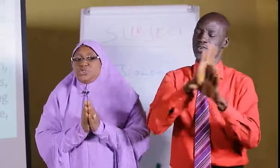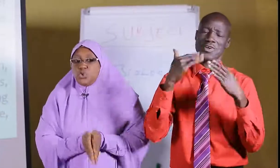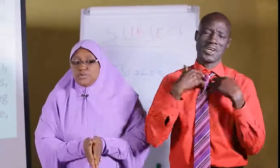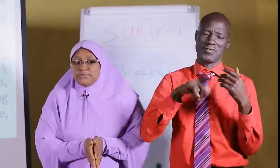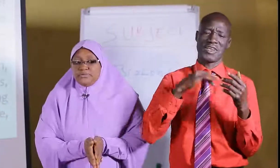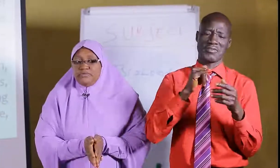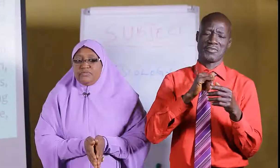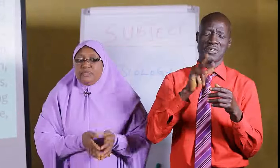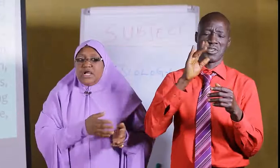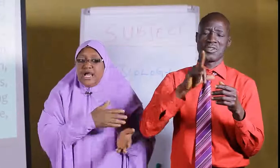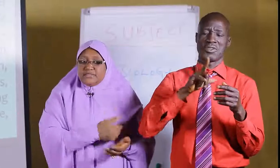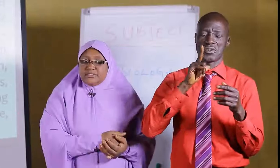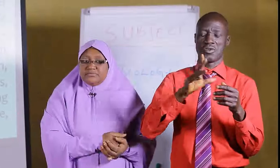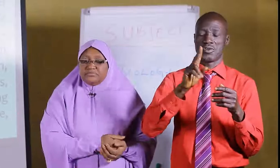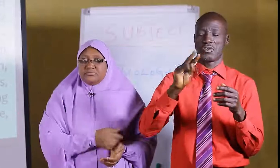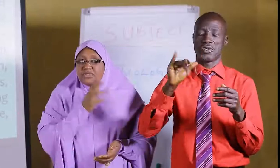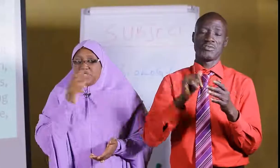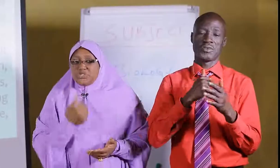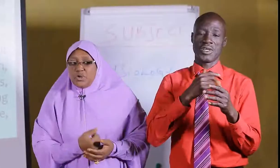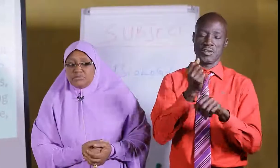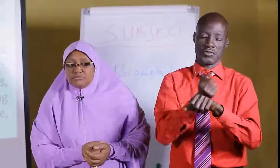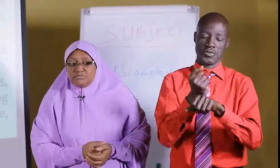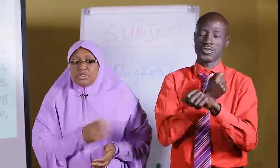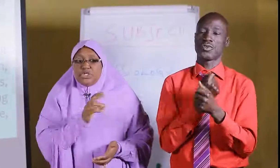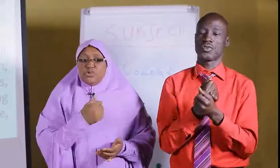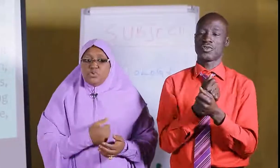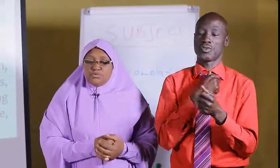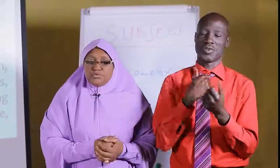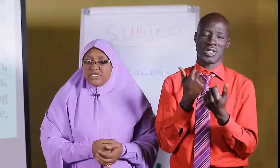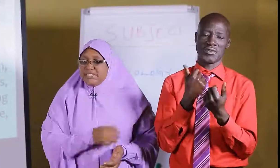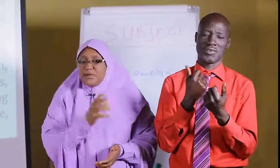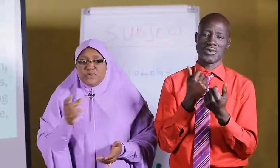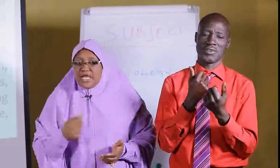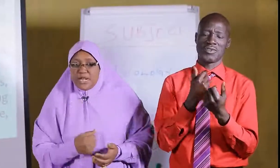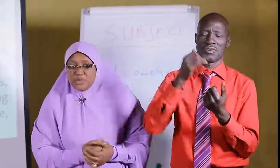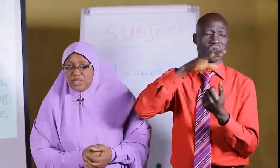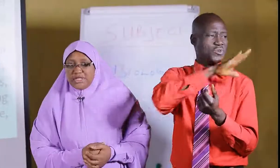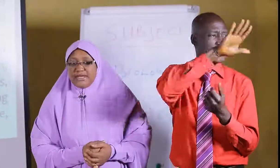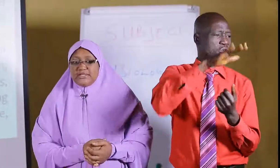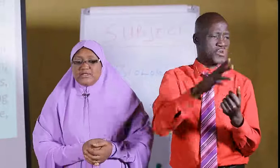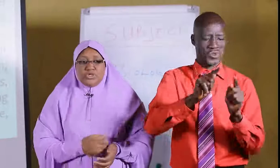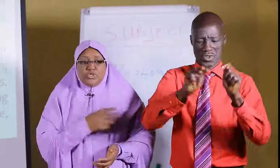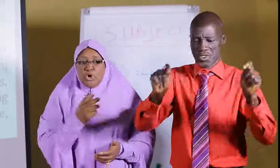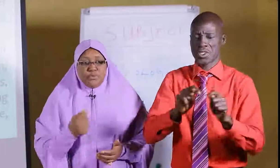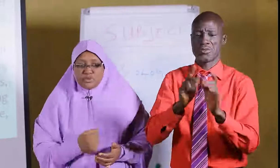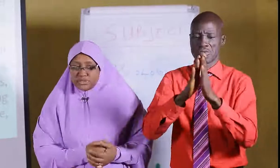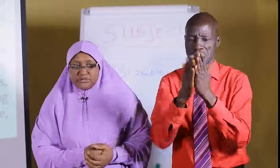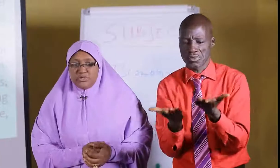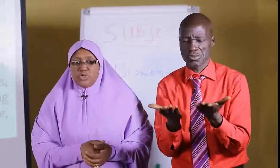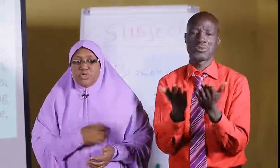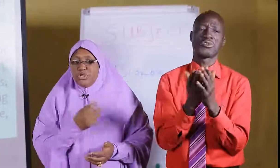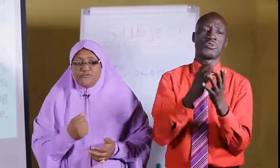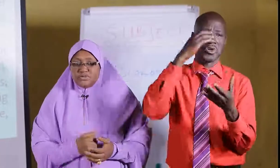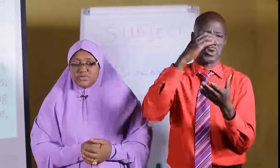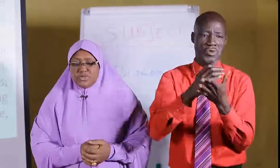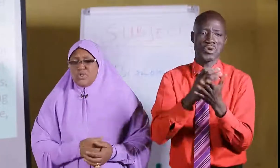something like stone, cars, the sun, the moon, the tables around you in the class, your books,